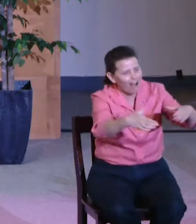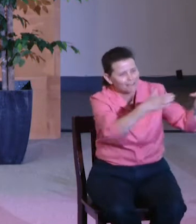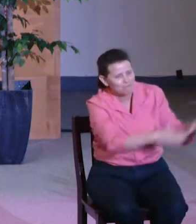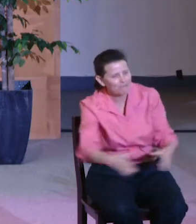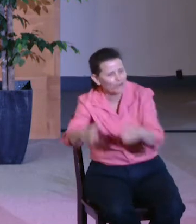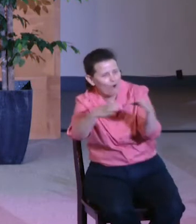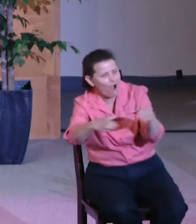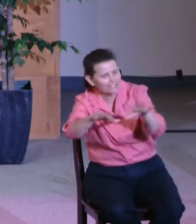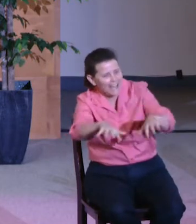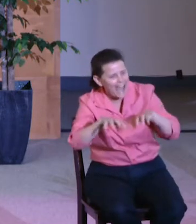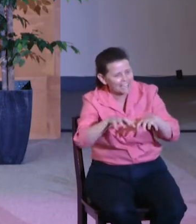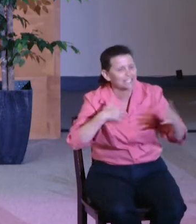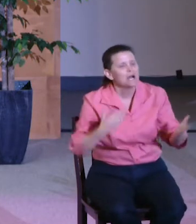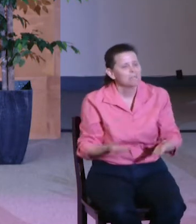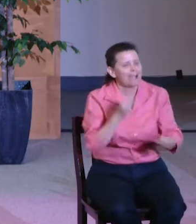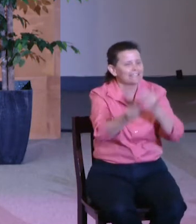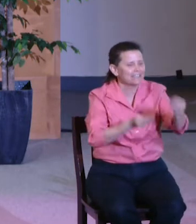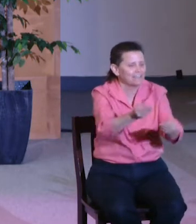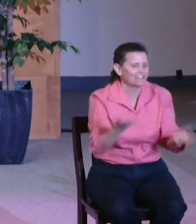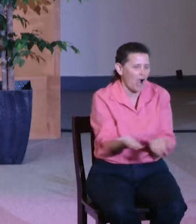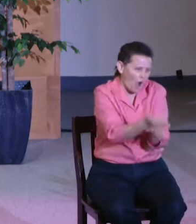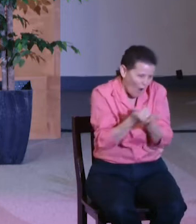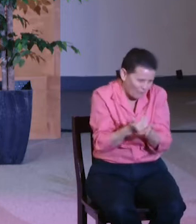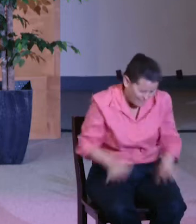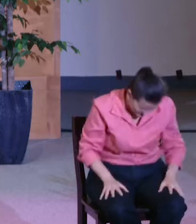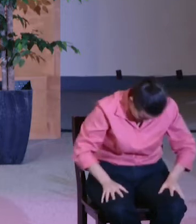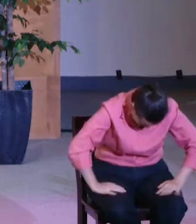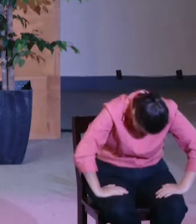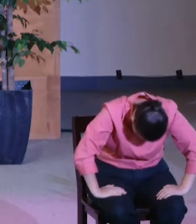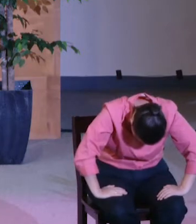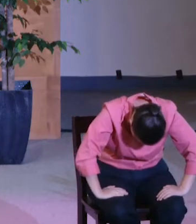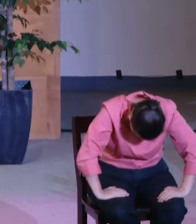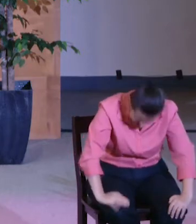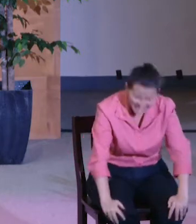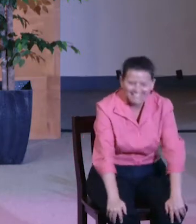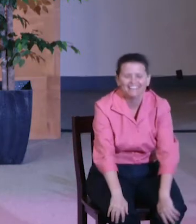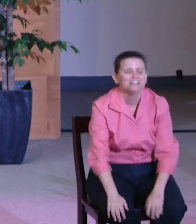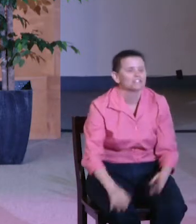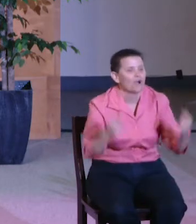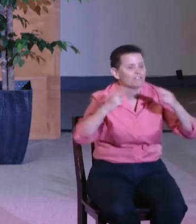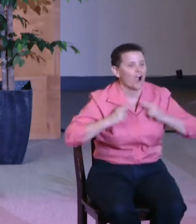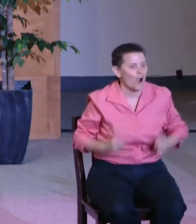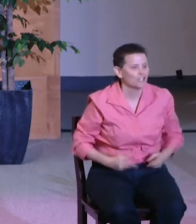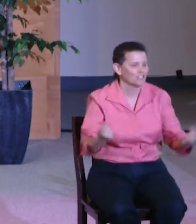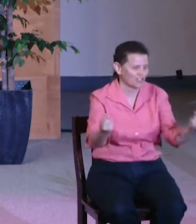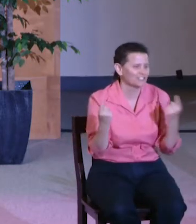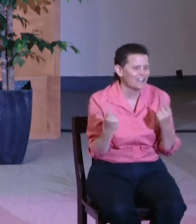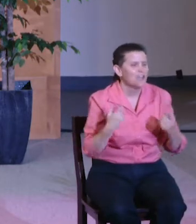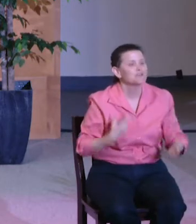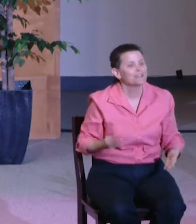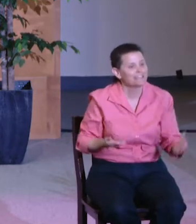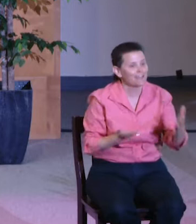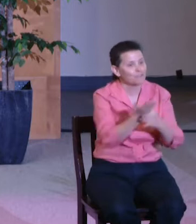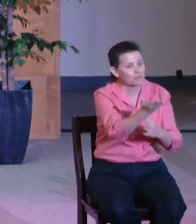Amen. So as the ushers come forward, there is a way that you can give your penguin pride through your pockets, and